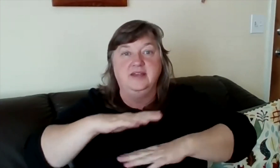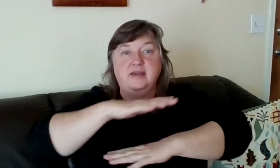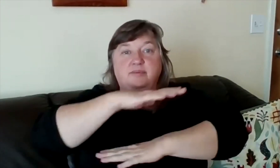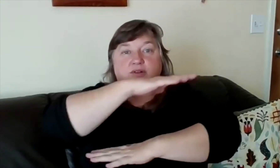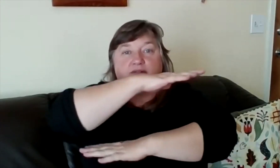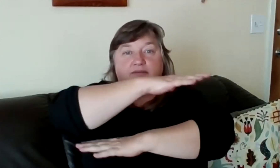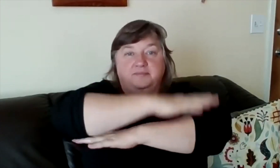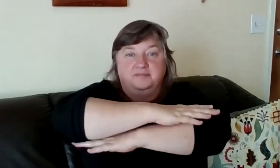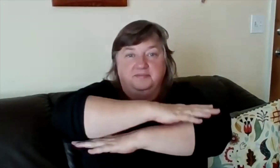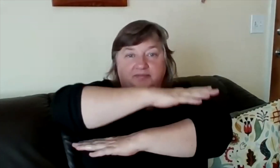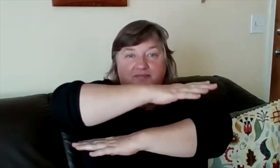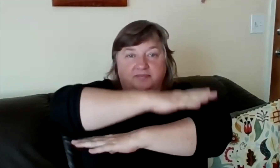table,